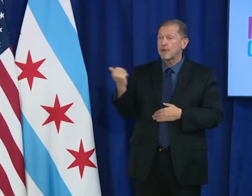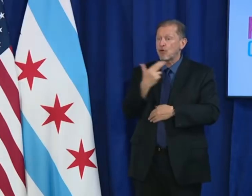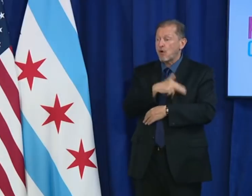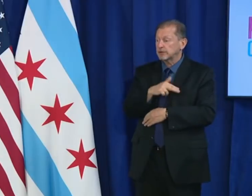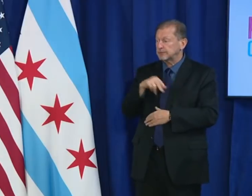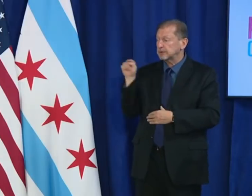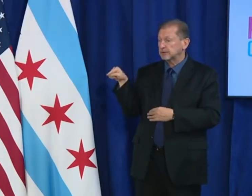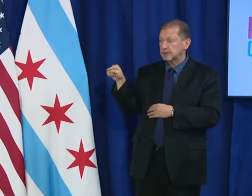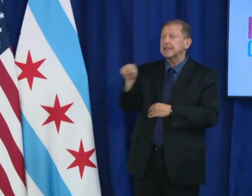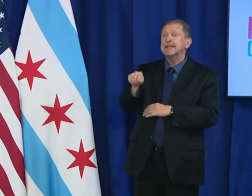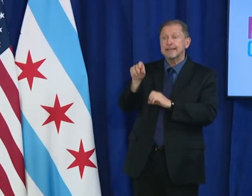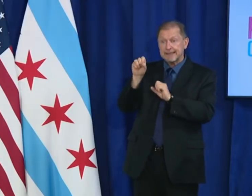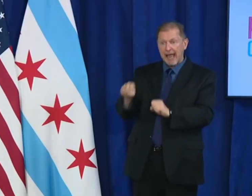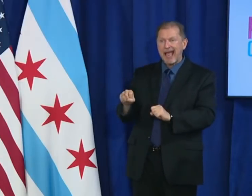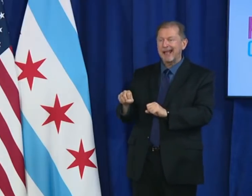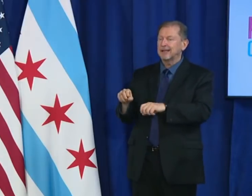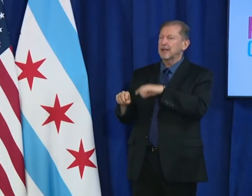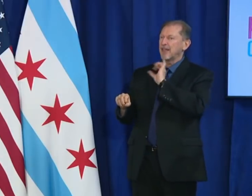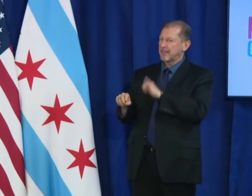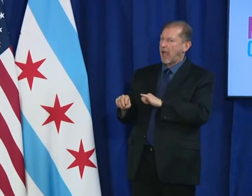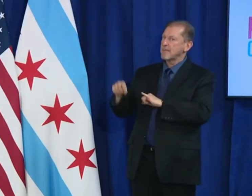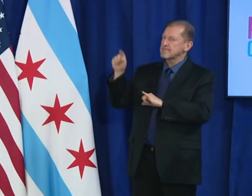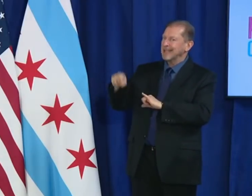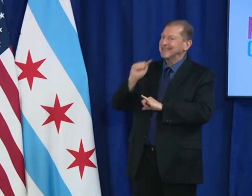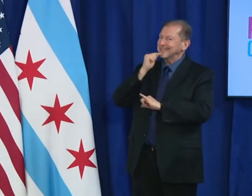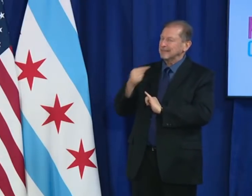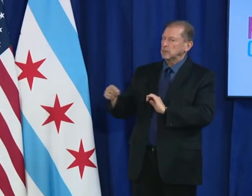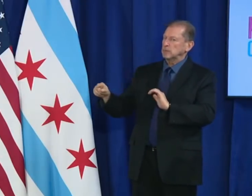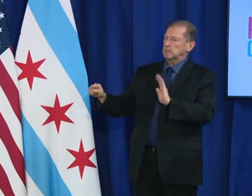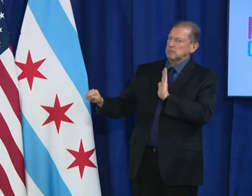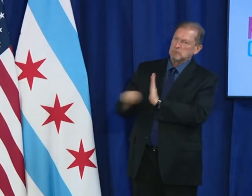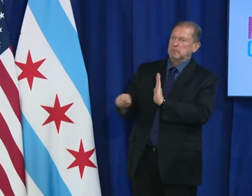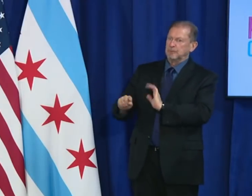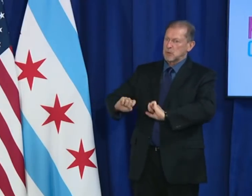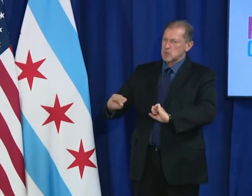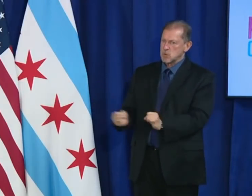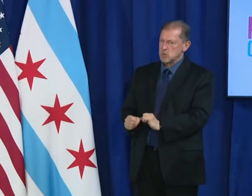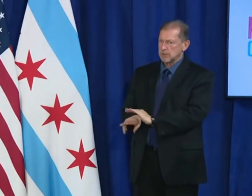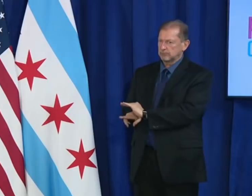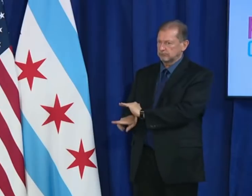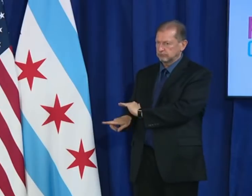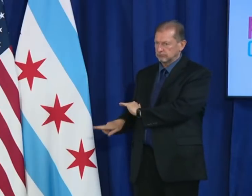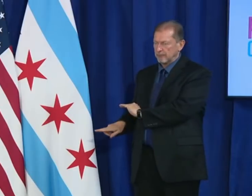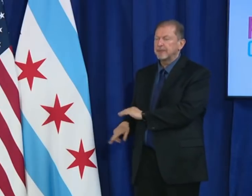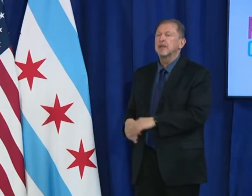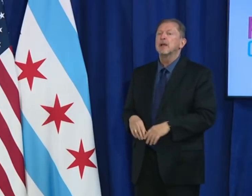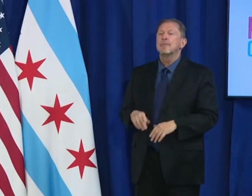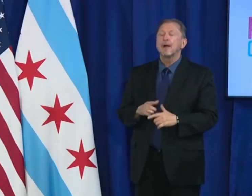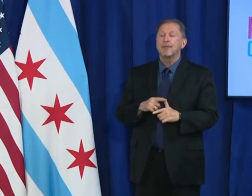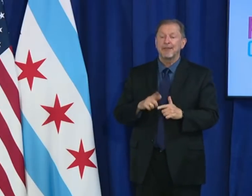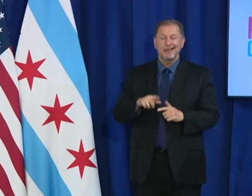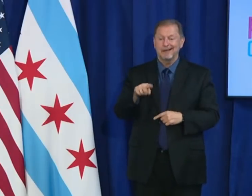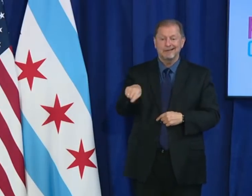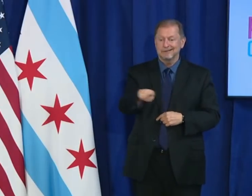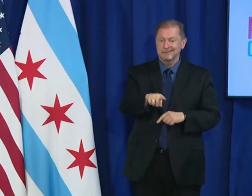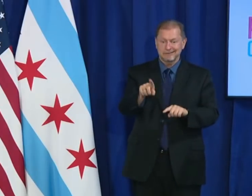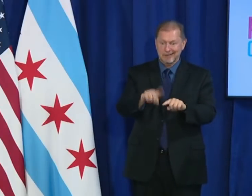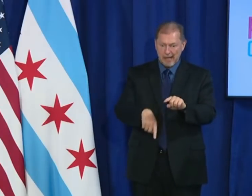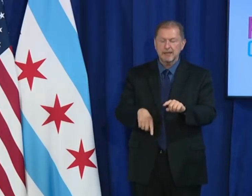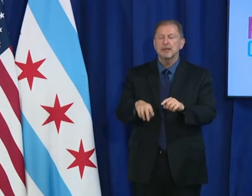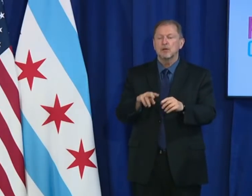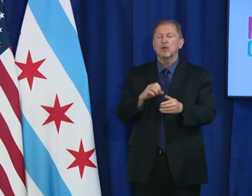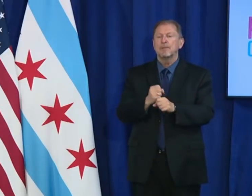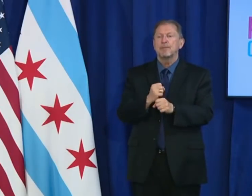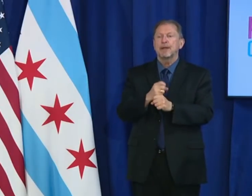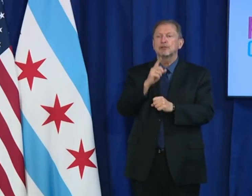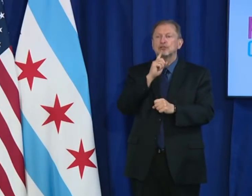for that ultra cold storage, but importantly, we will be distributing to places that do not have that capacity. We're really focused on making sure